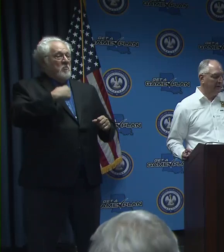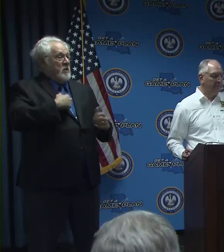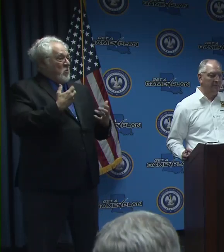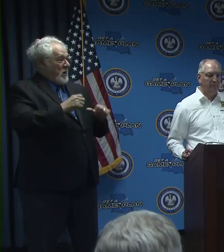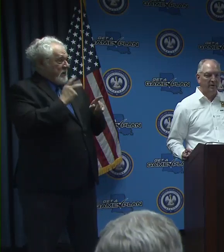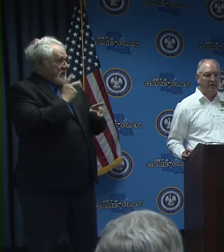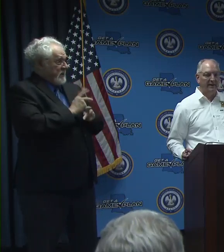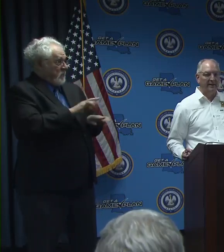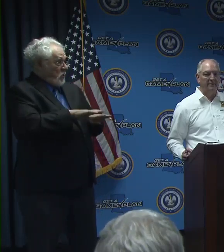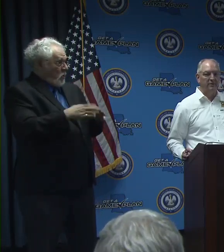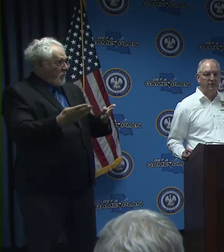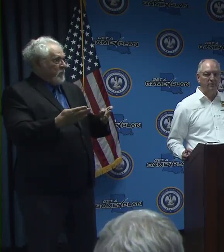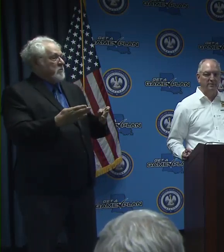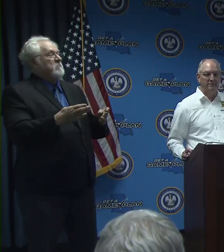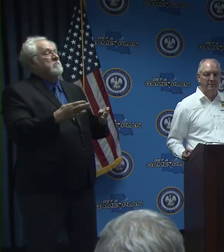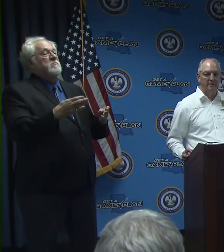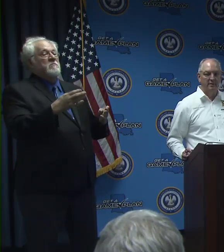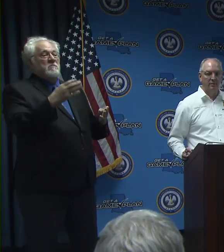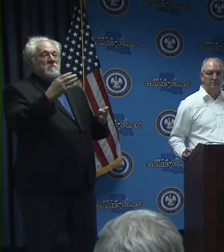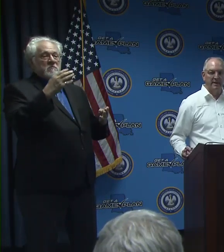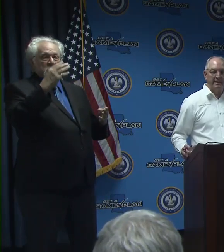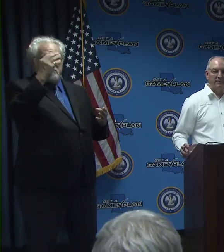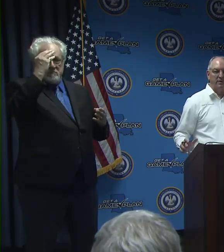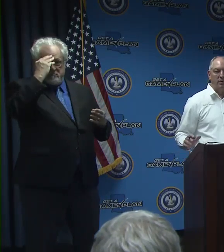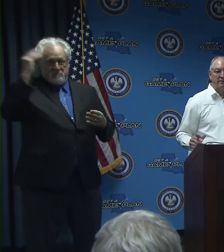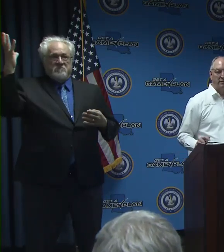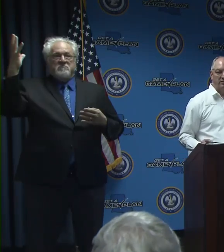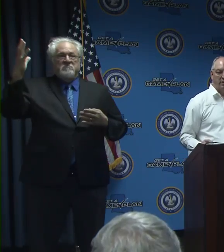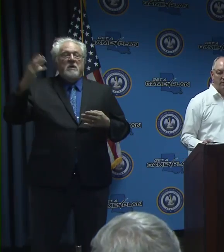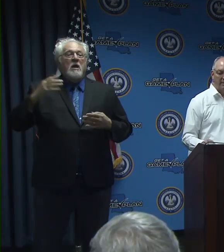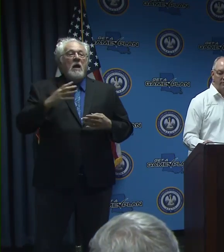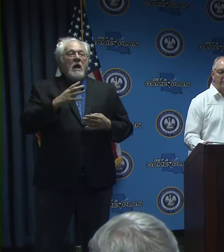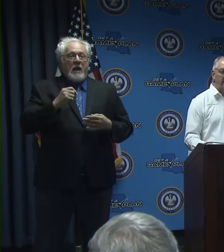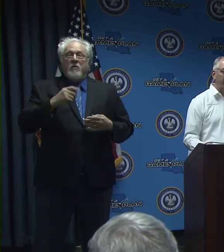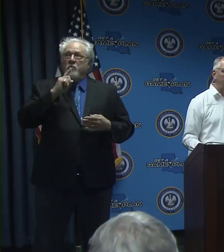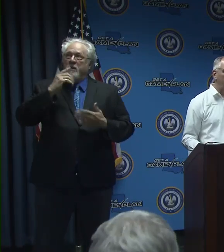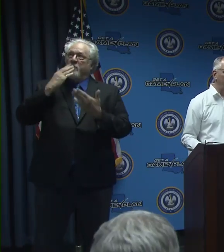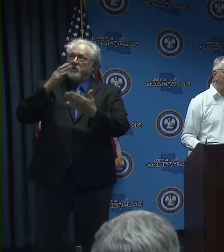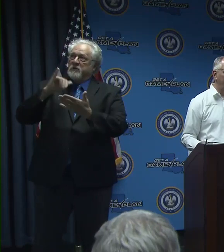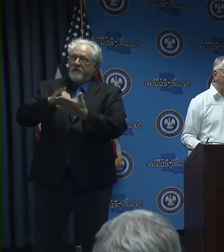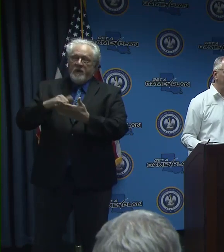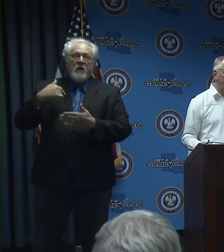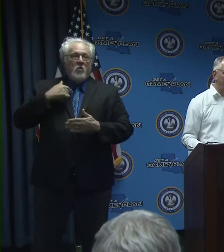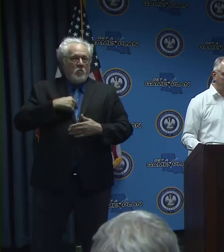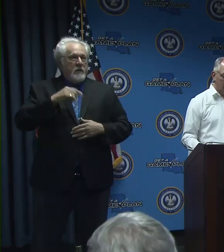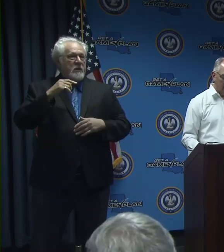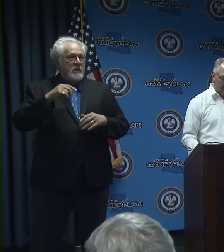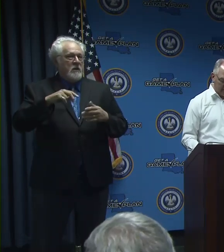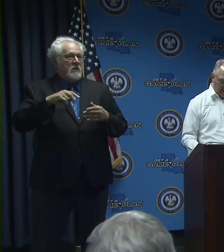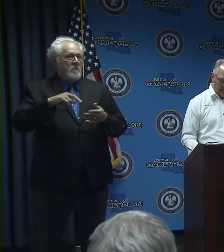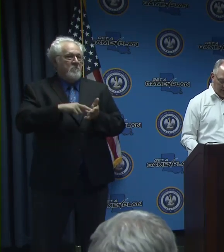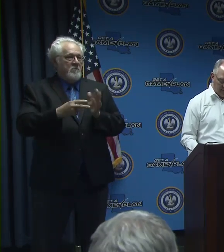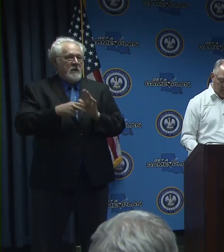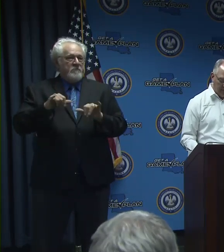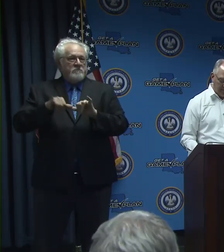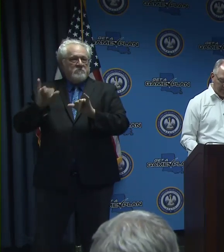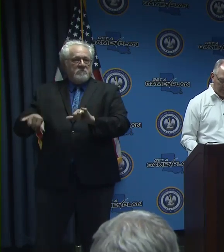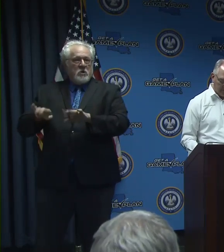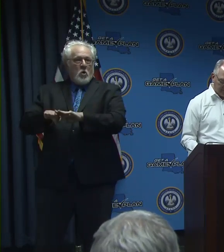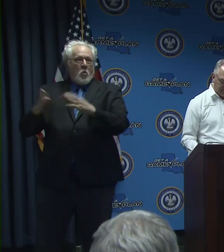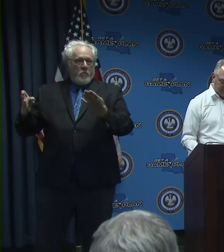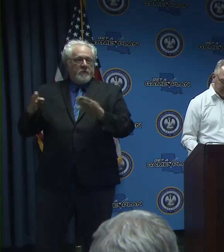to keep them open, all I needed to do was make that request. And so I really appreciate that, and we do intend to keep those